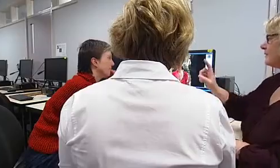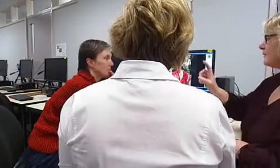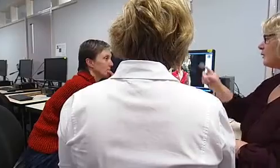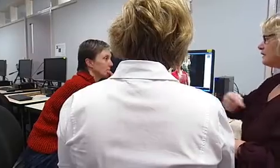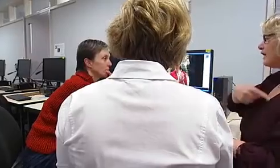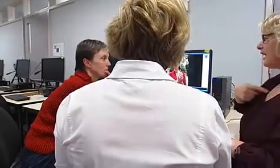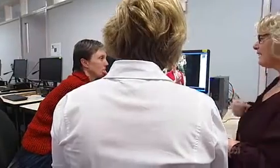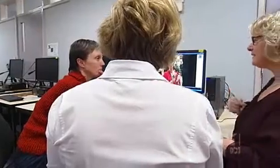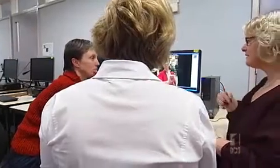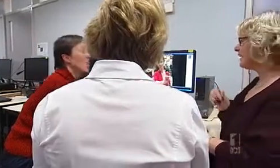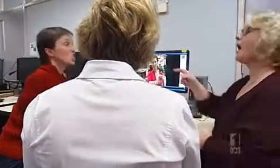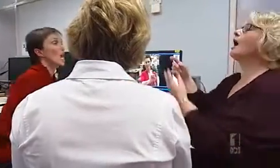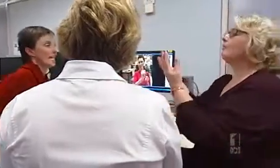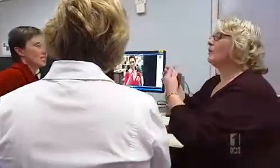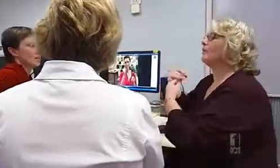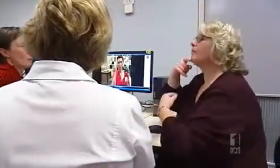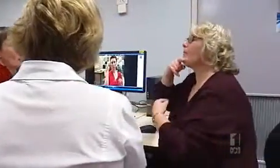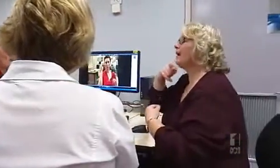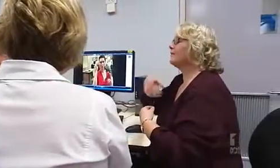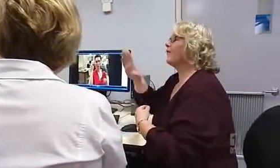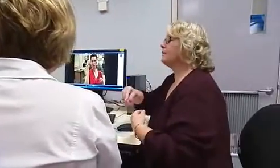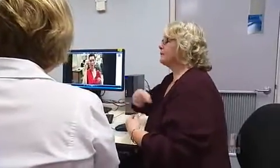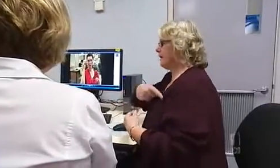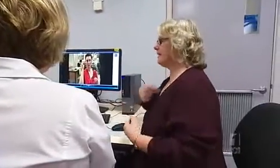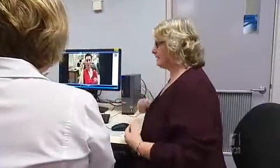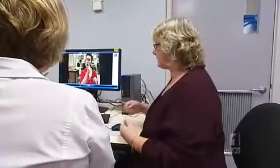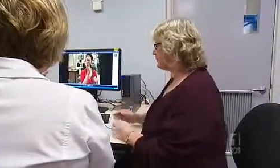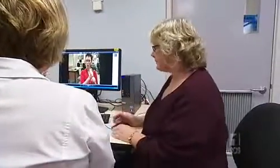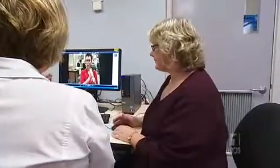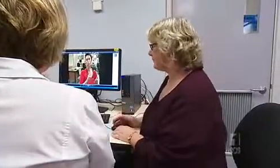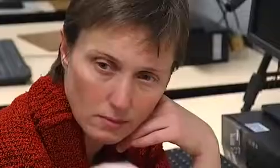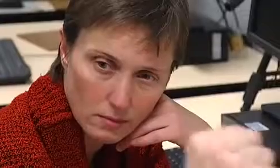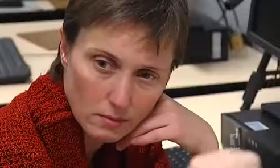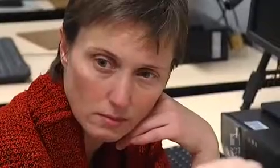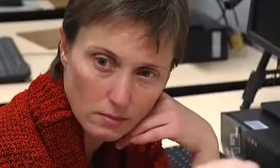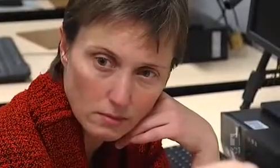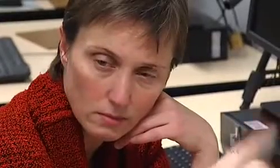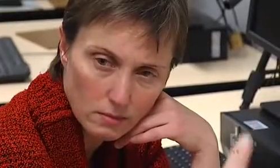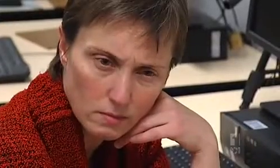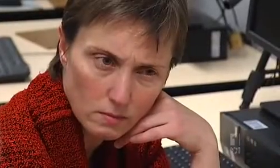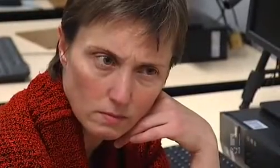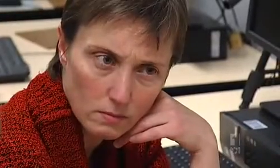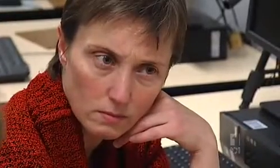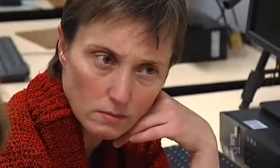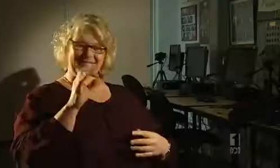only diploma of Auslan. Teachers at Kangan say their students will not have an alternative course.